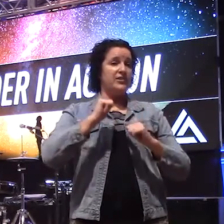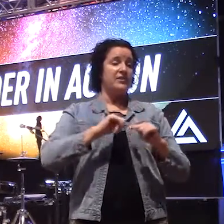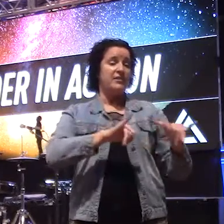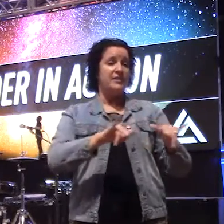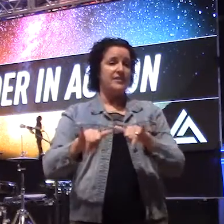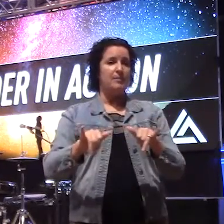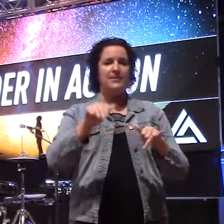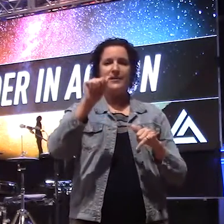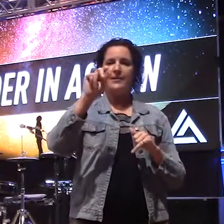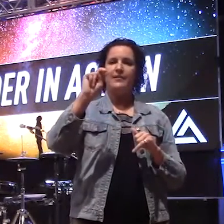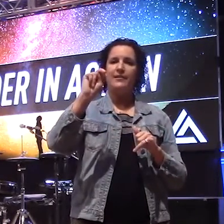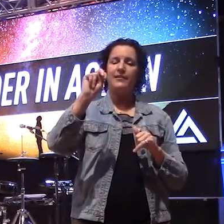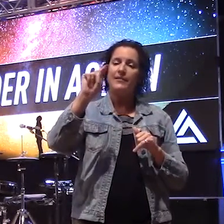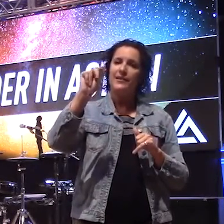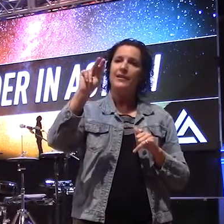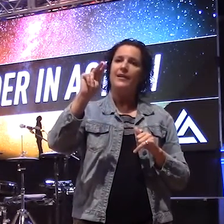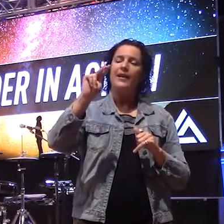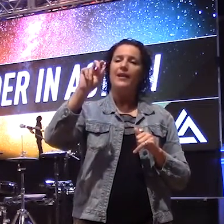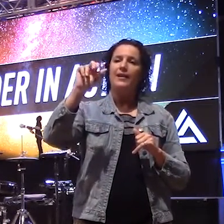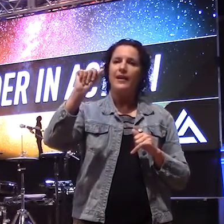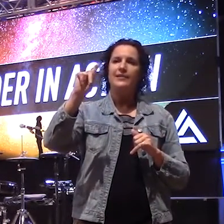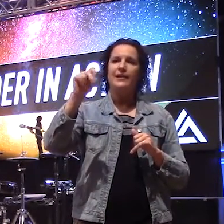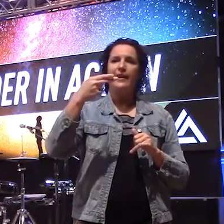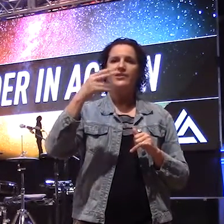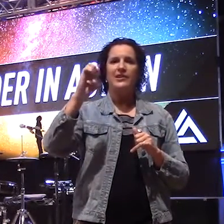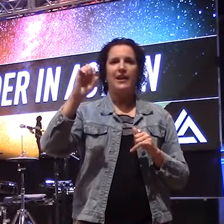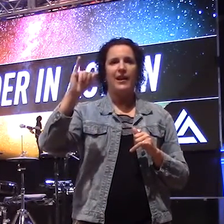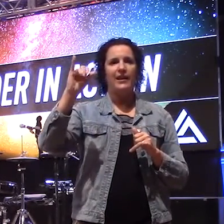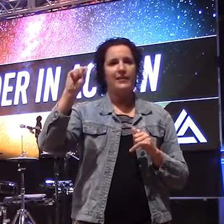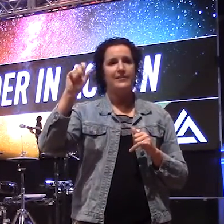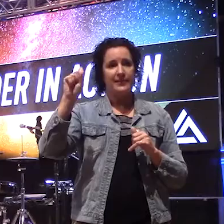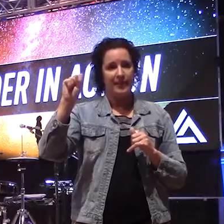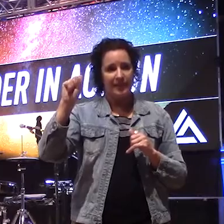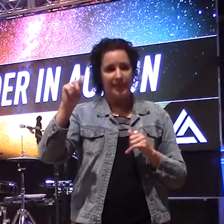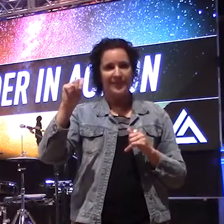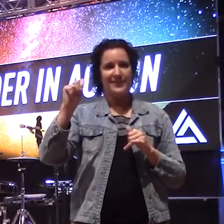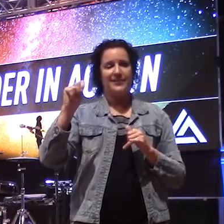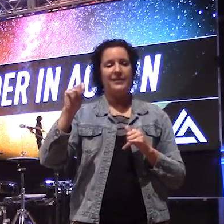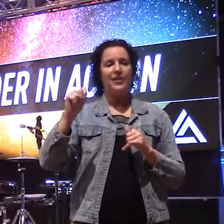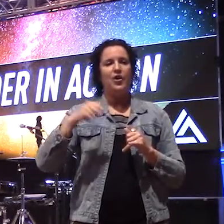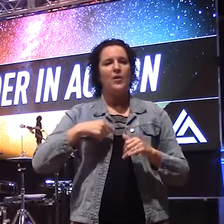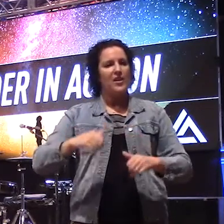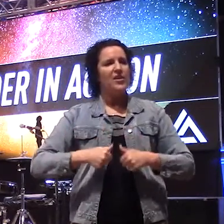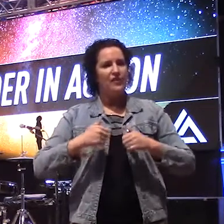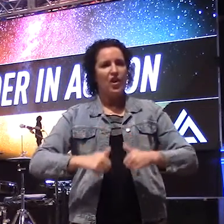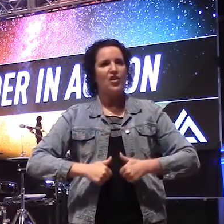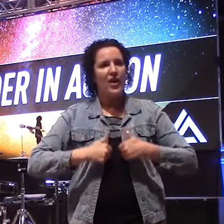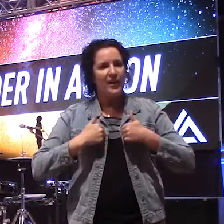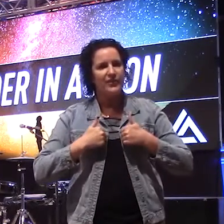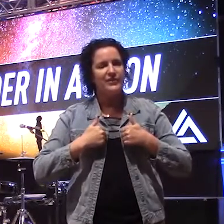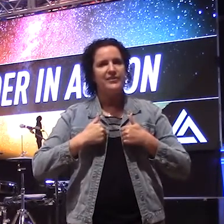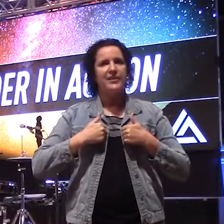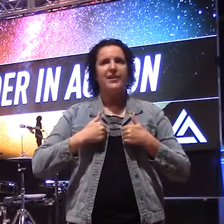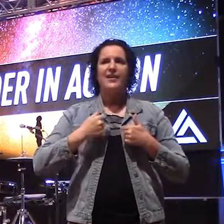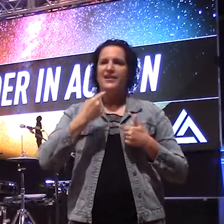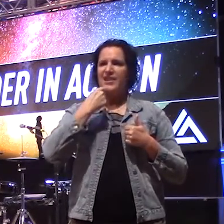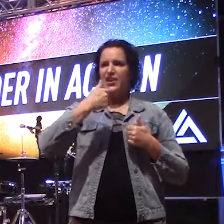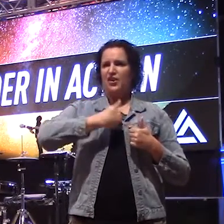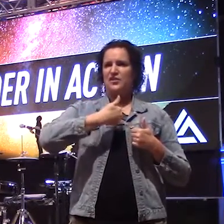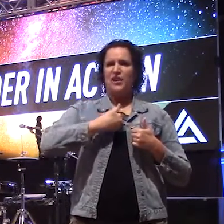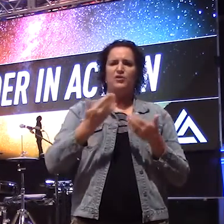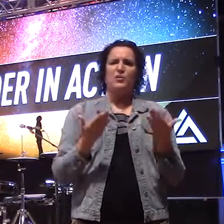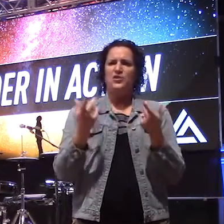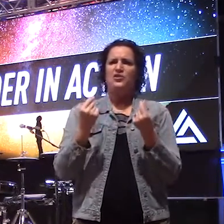We claim and we believe in the God of the universe, but we live our life running in ourselves, telling God what to do. Don't give